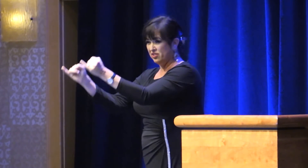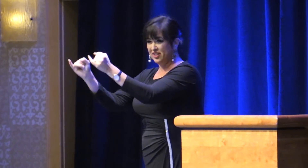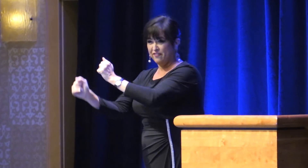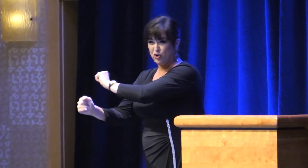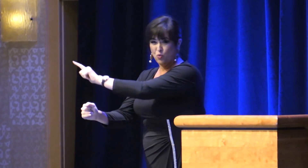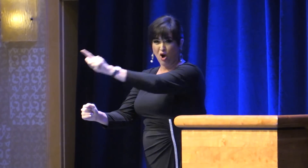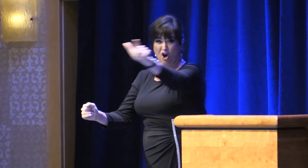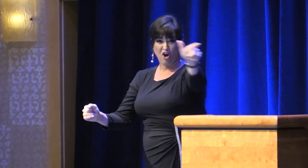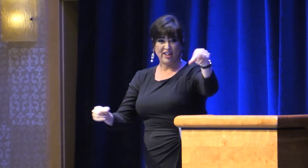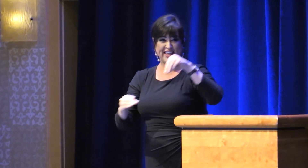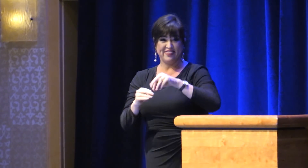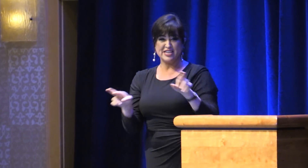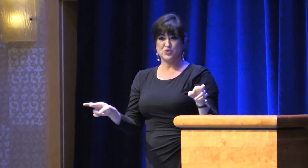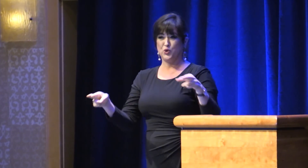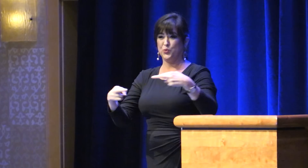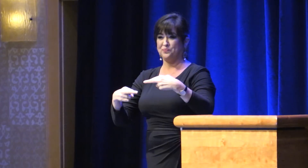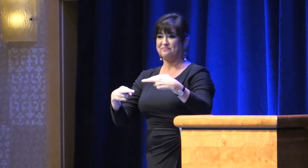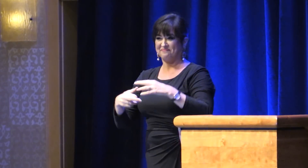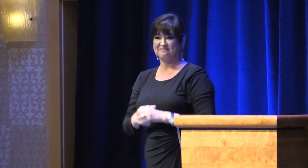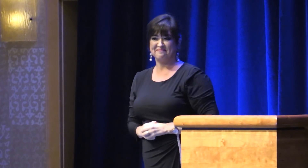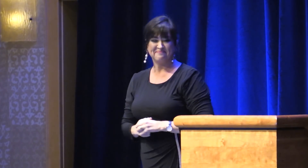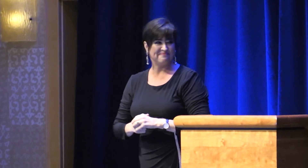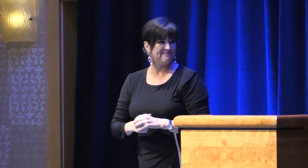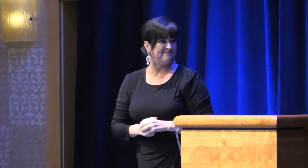every person in the room this evening.